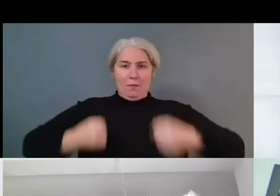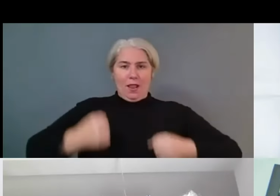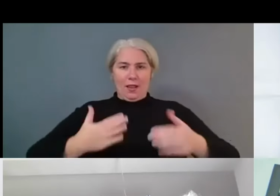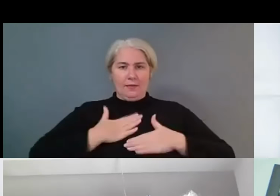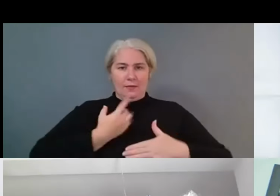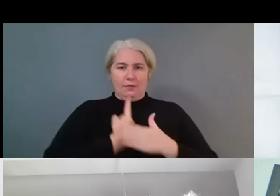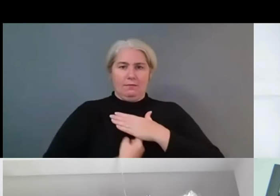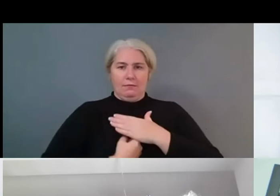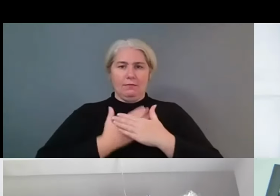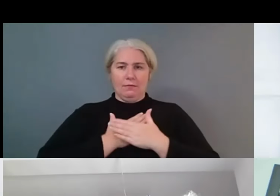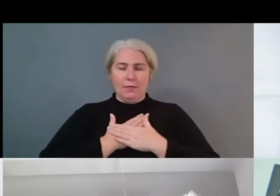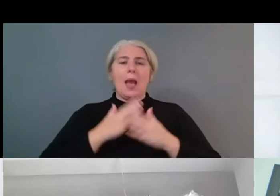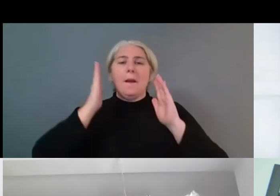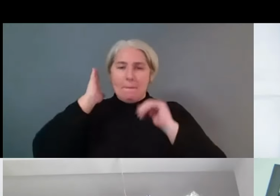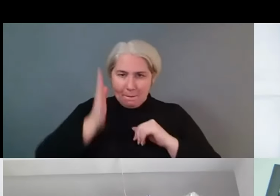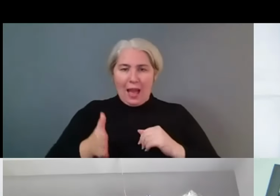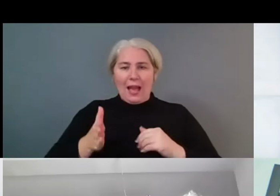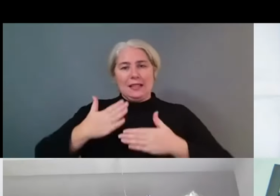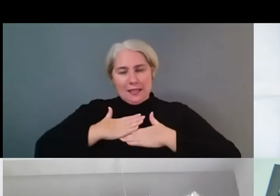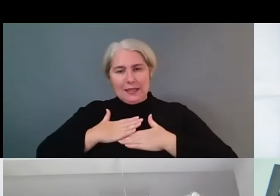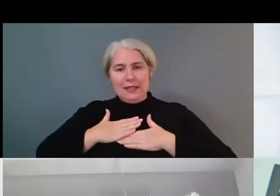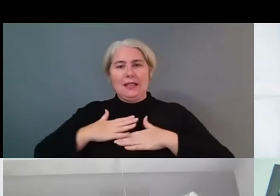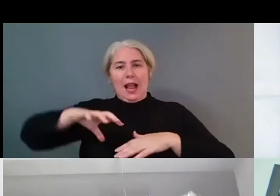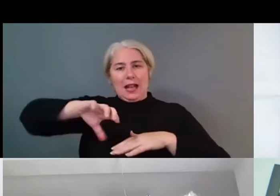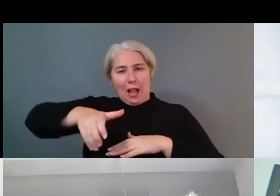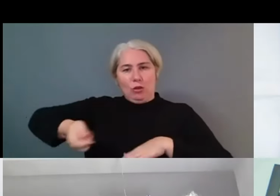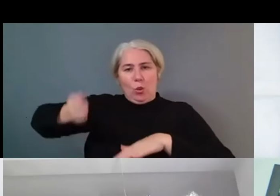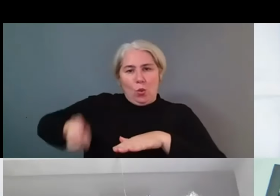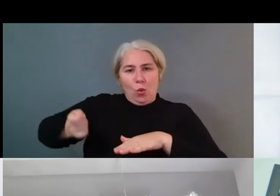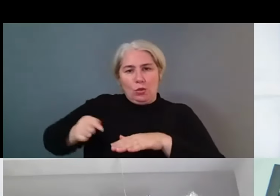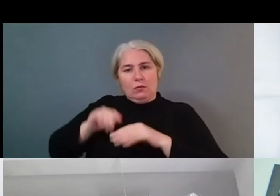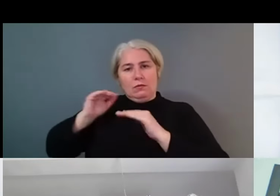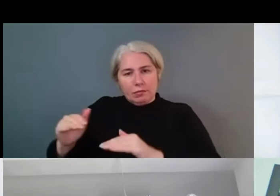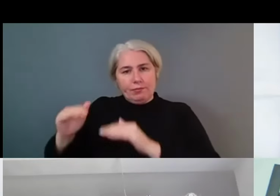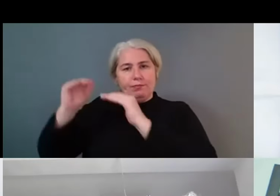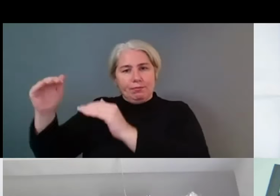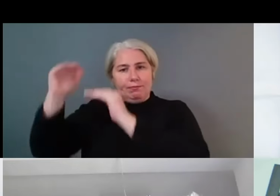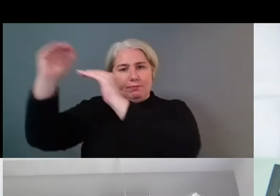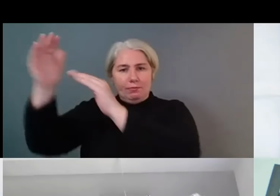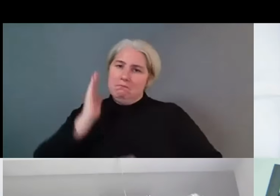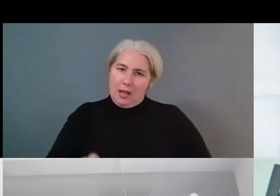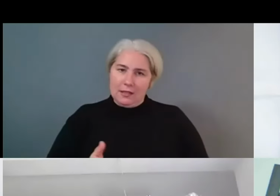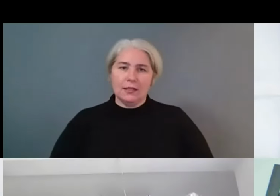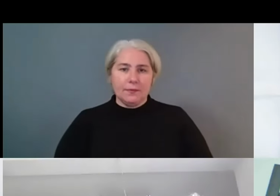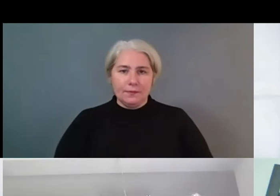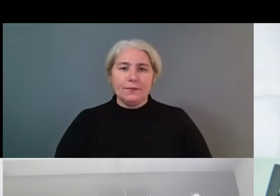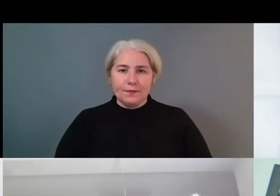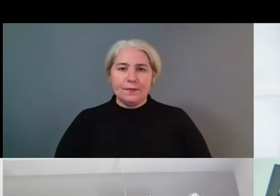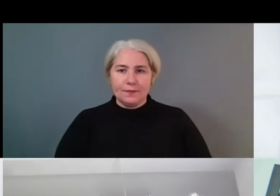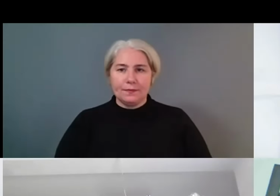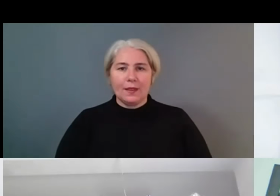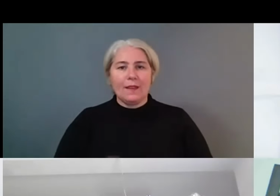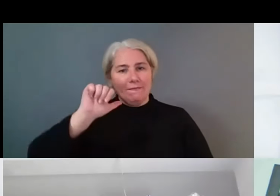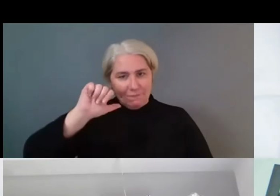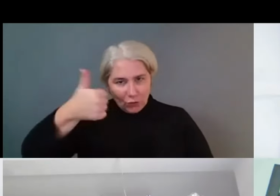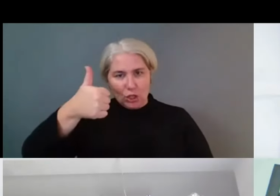they need to exhaust domestic remedies, which means they have to go through the domestic